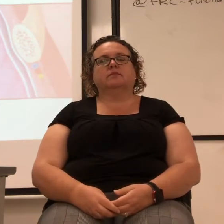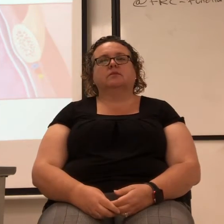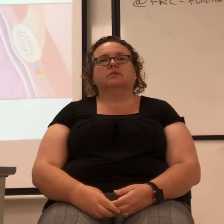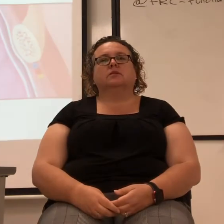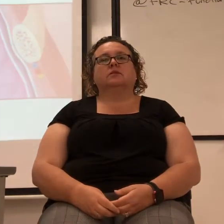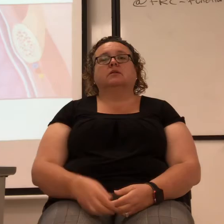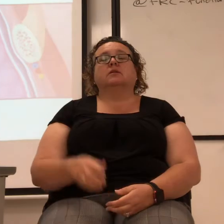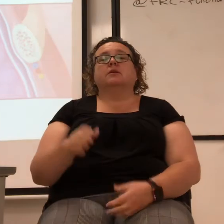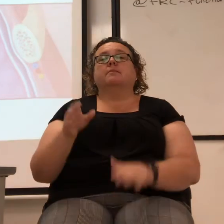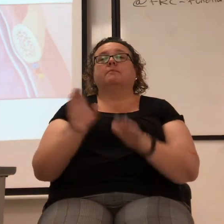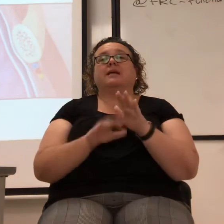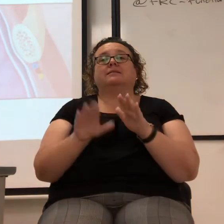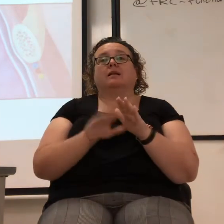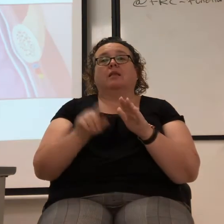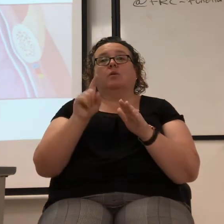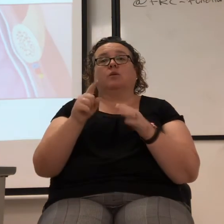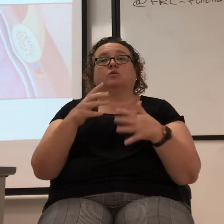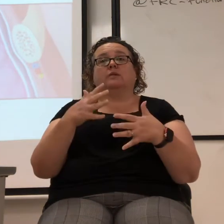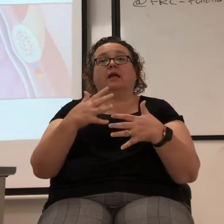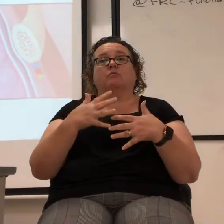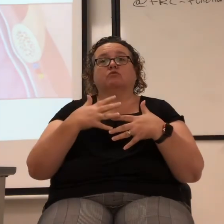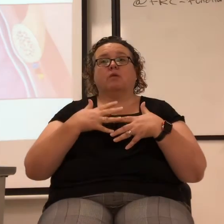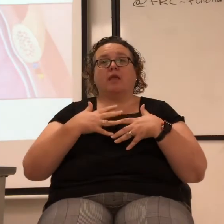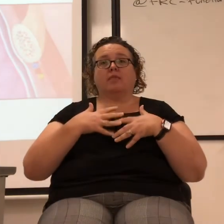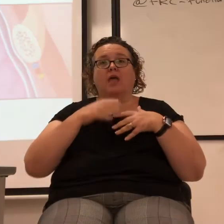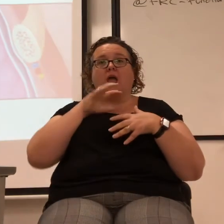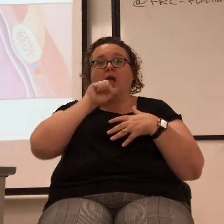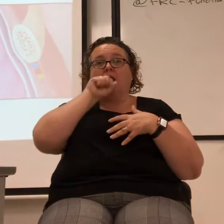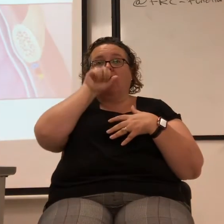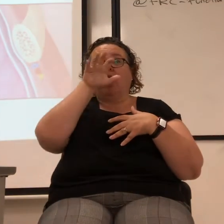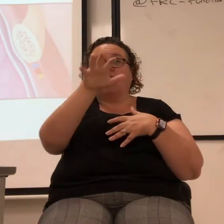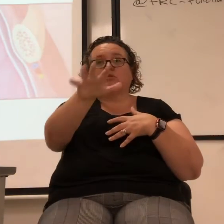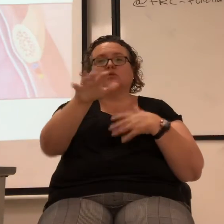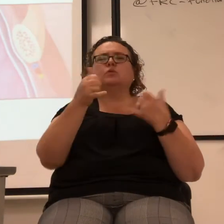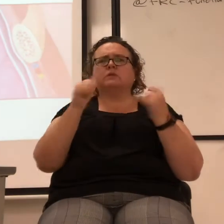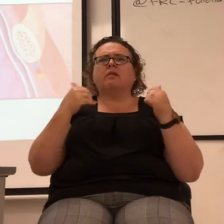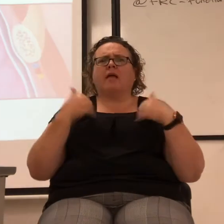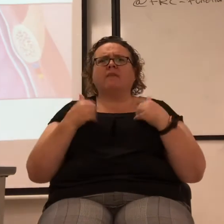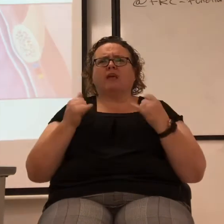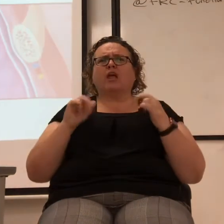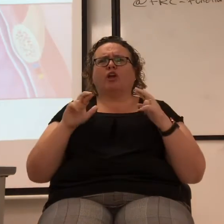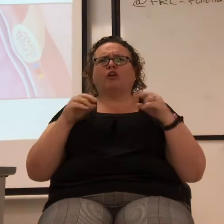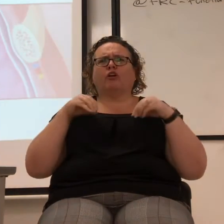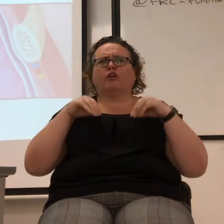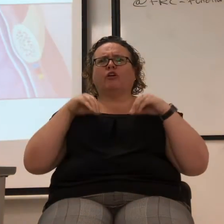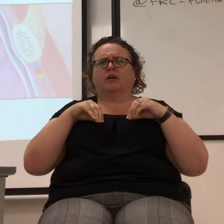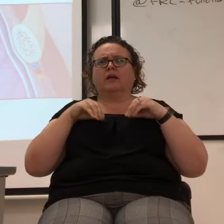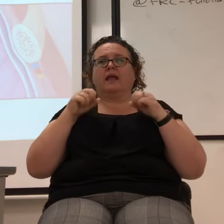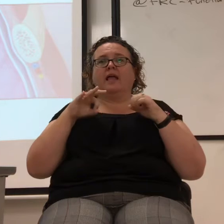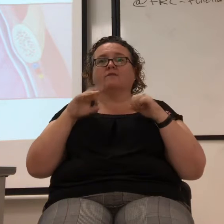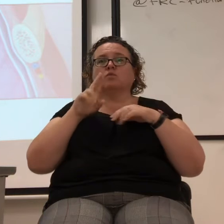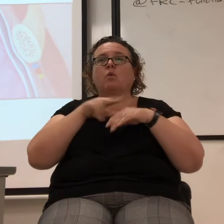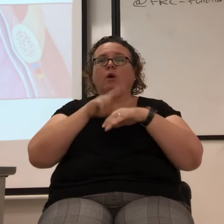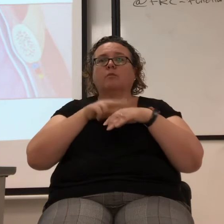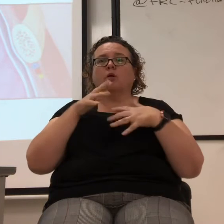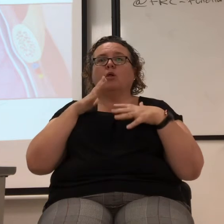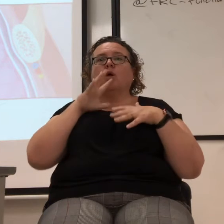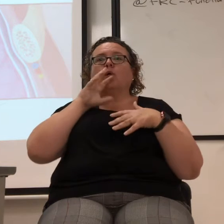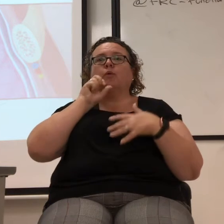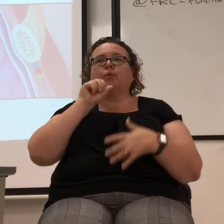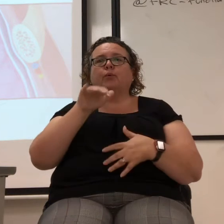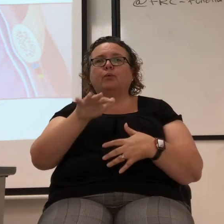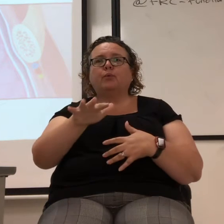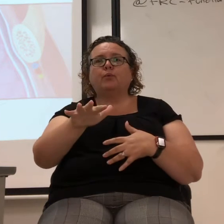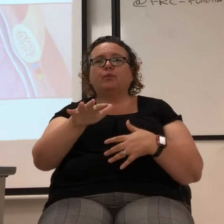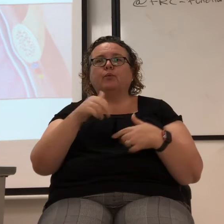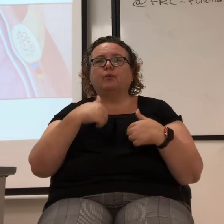Basically, when you take a breath out, you still have air in your lungs. If you take a normal breath out, I